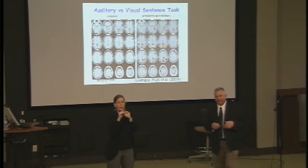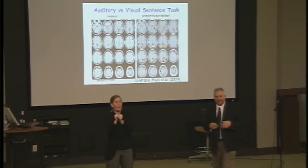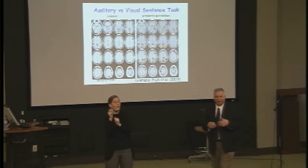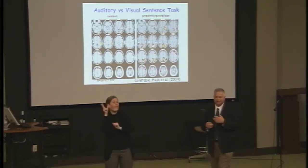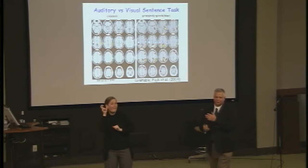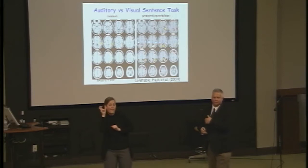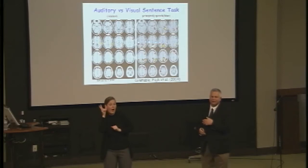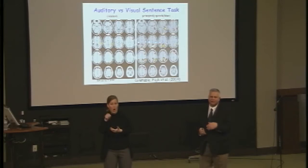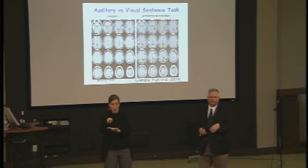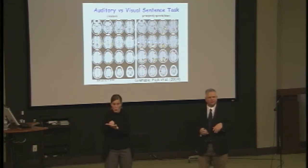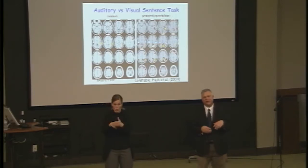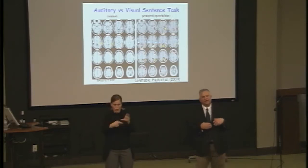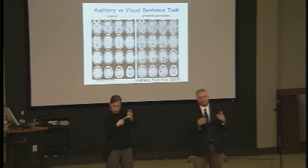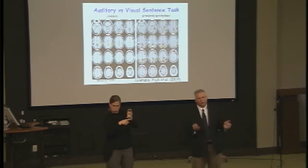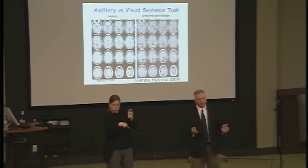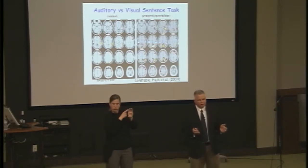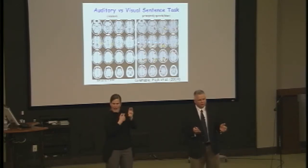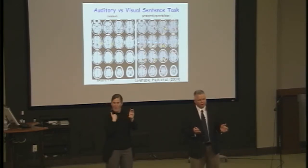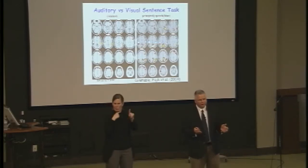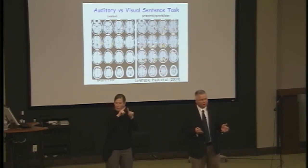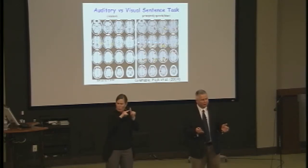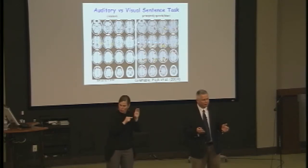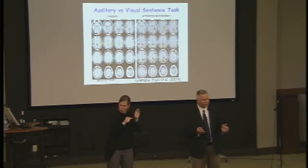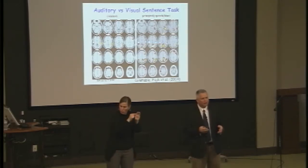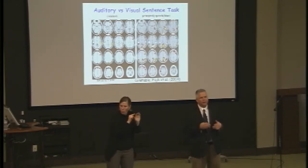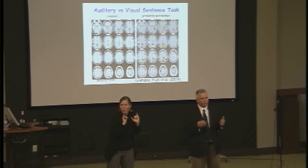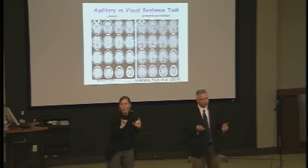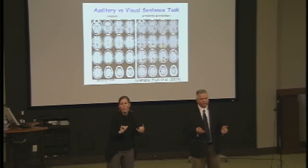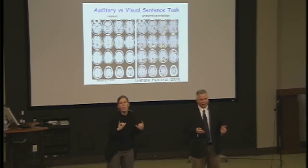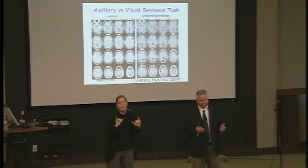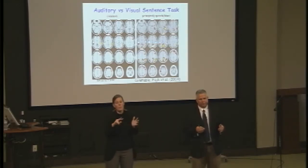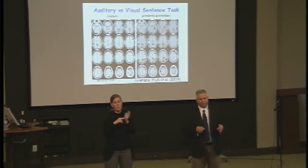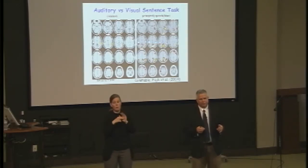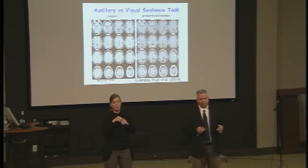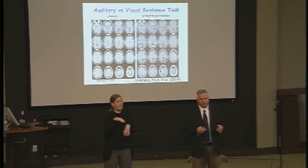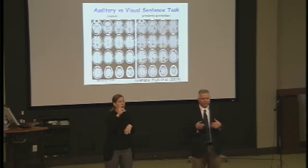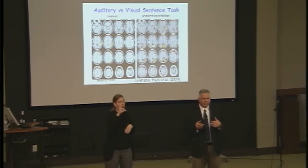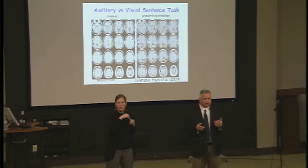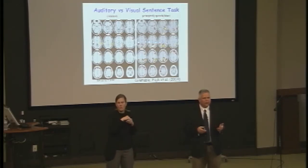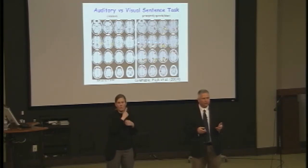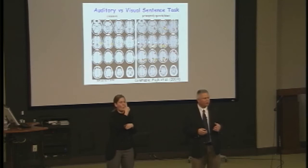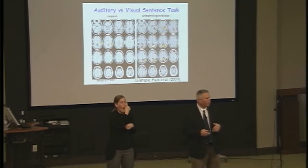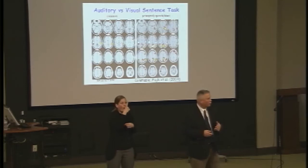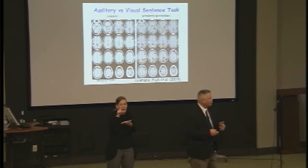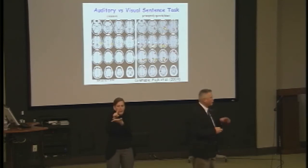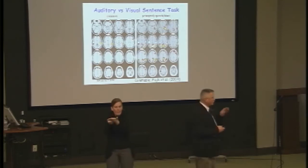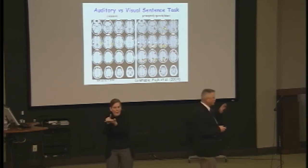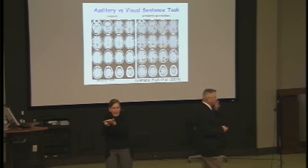look like under some conditions in one silly experiment in one lab. But it's a pretty